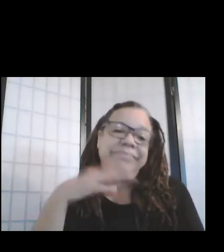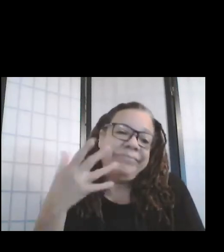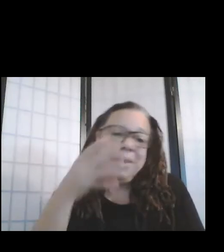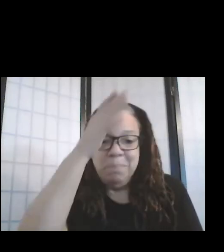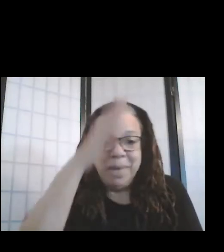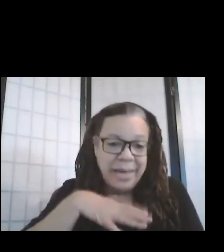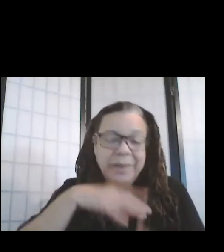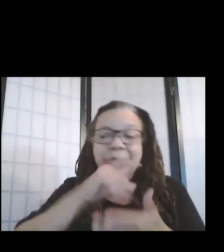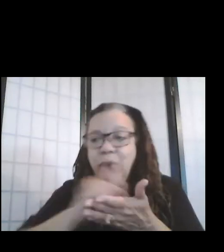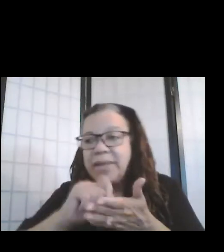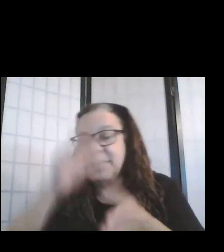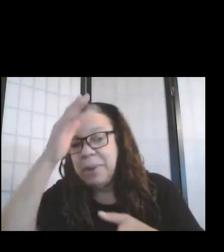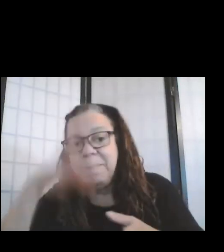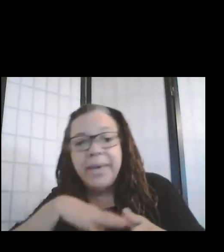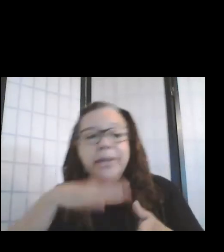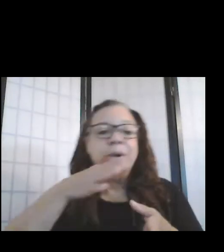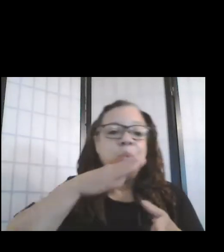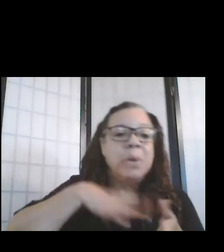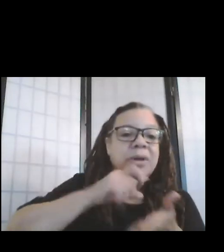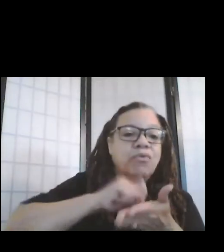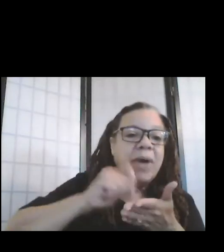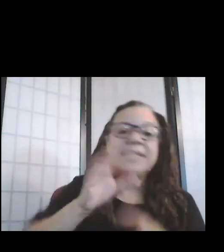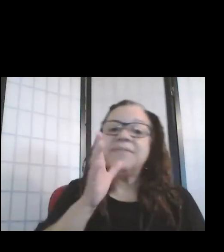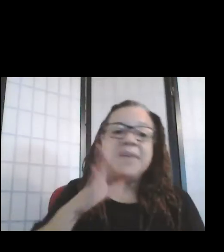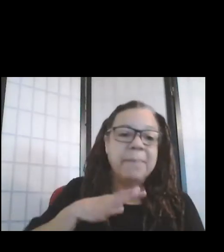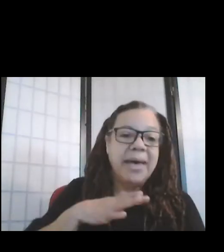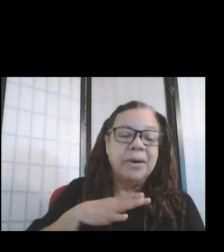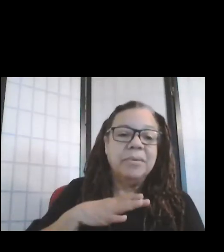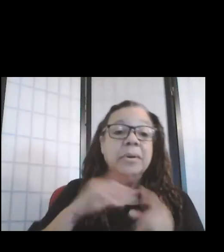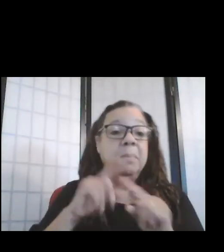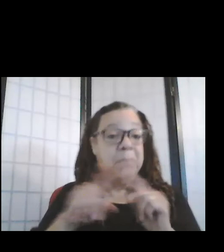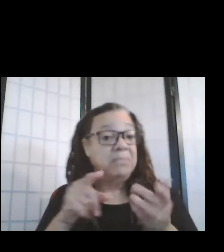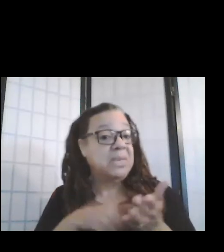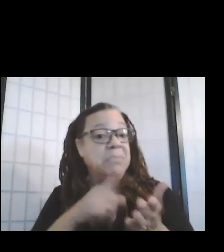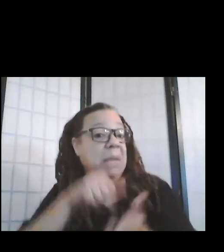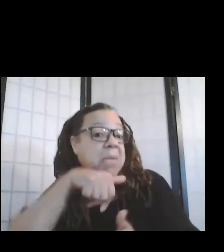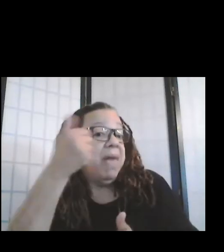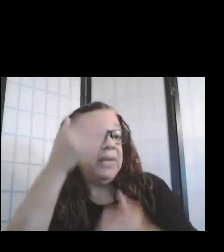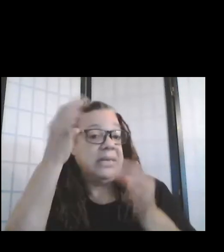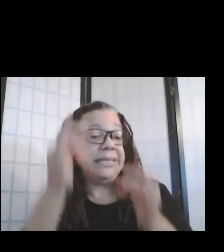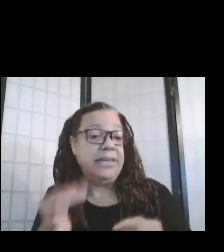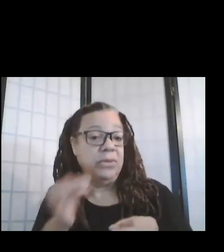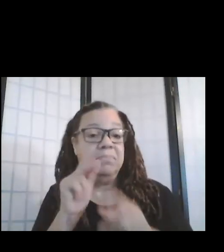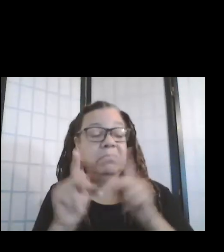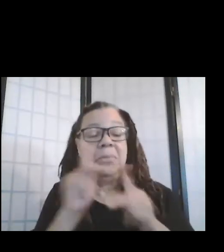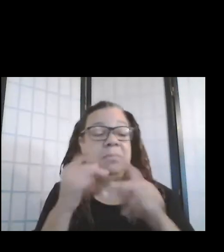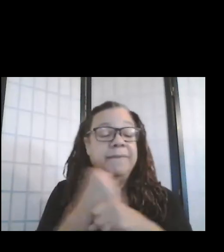male stories, female's going to write female stories. And it extends to other decisions that one might make.